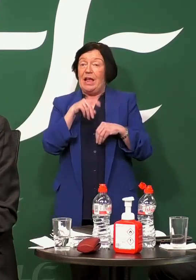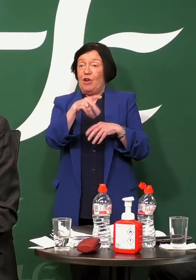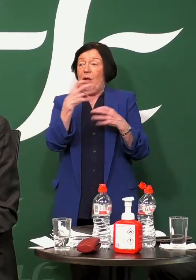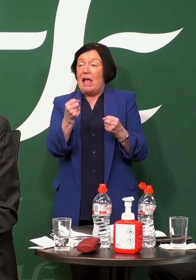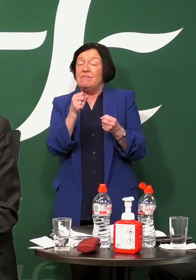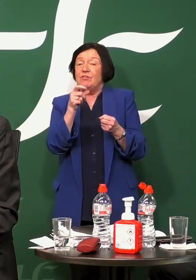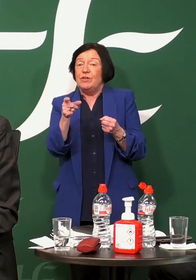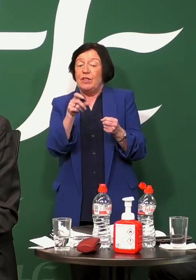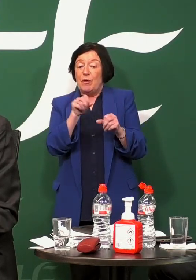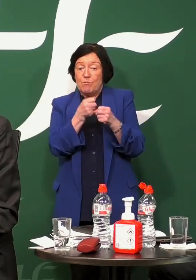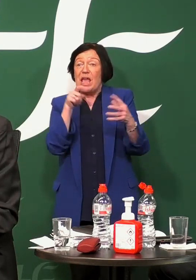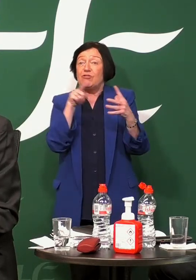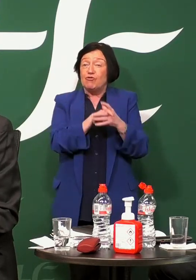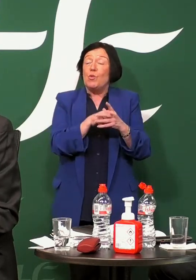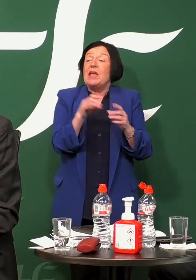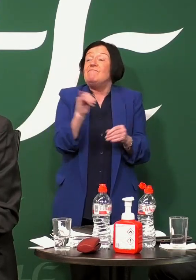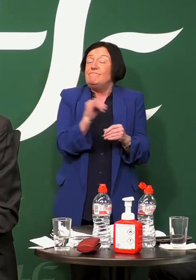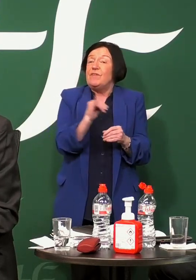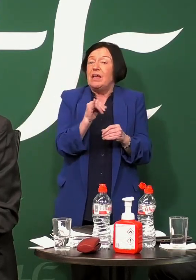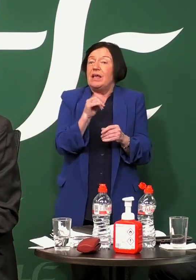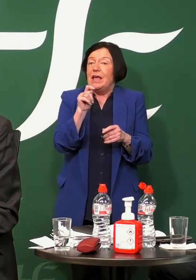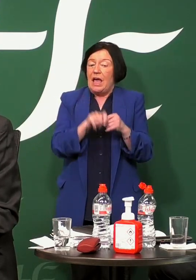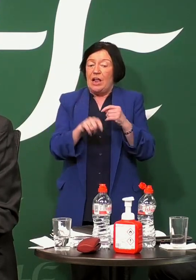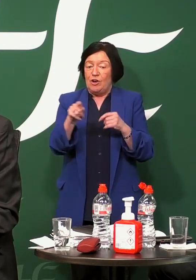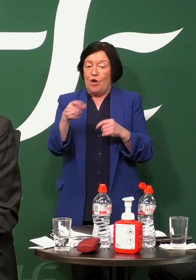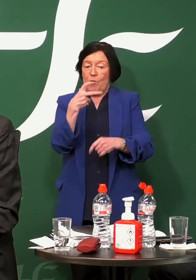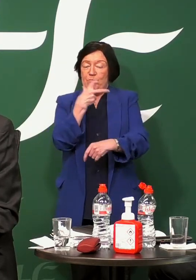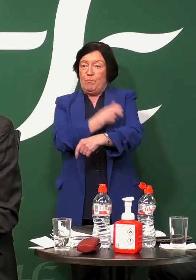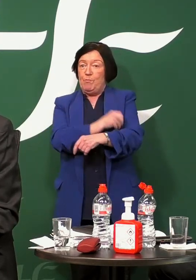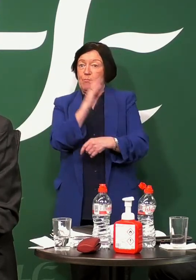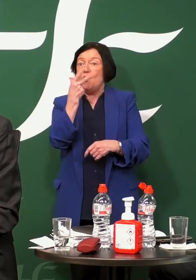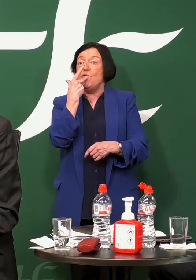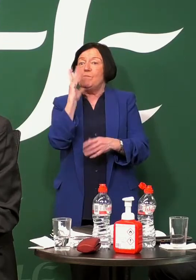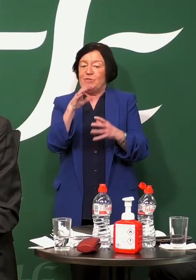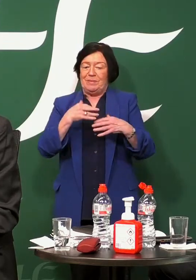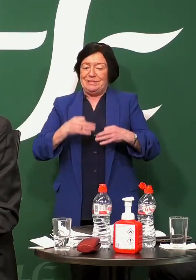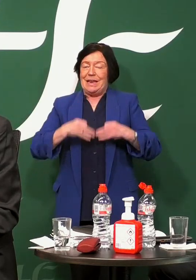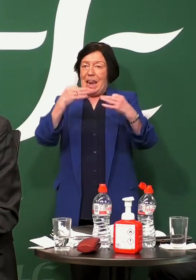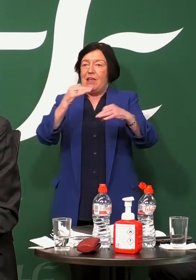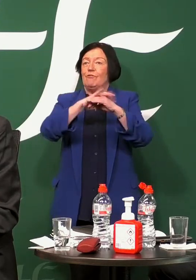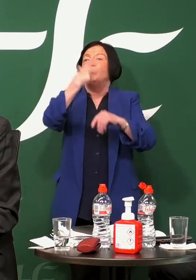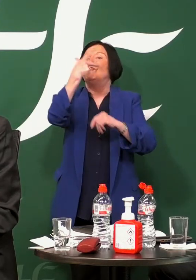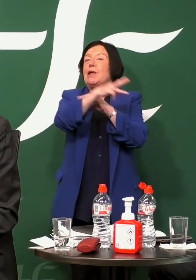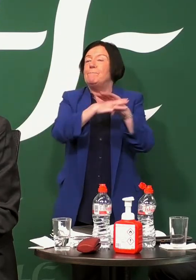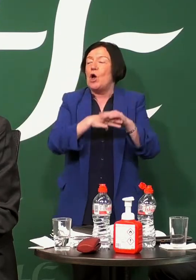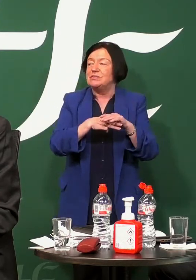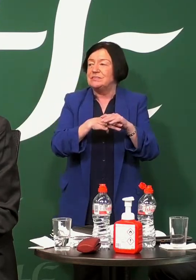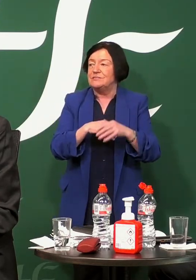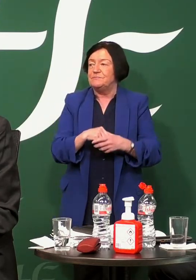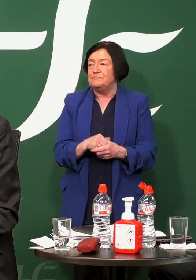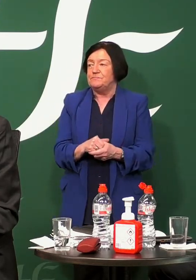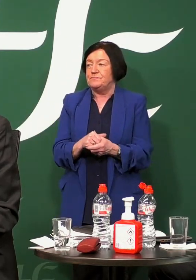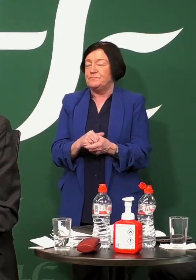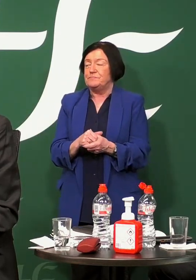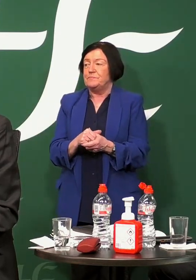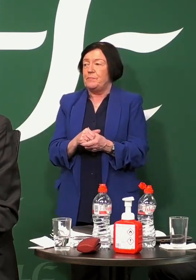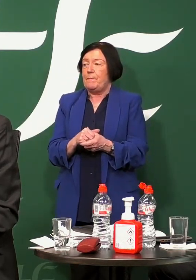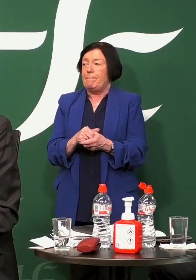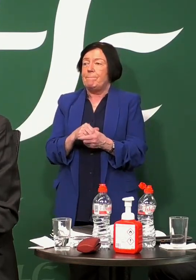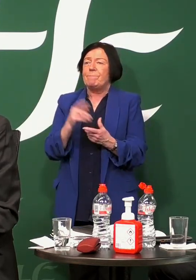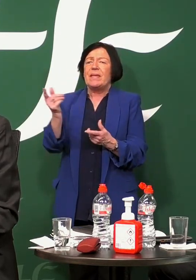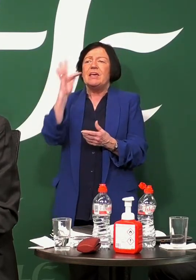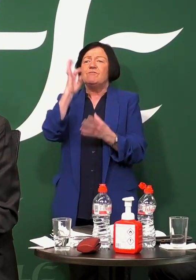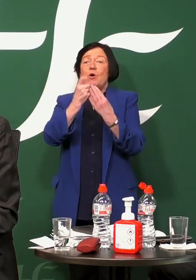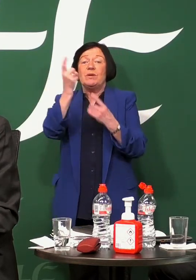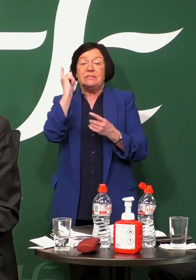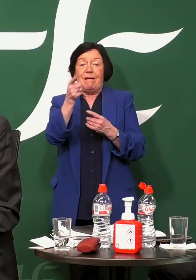we call a breakthrough infection, then your booster must be delayed for at least 3 months. And what's the stops? I mean, let's say someone went and did